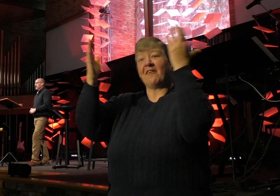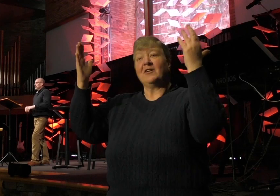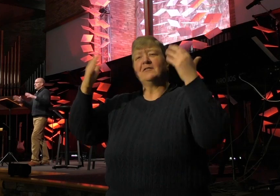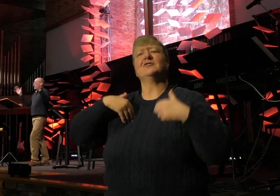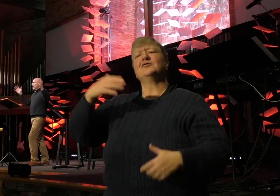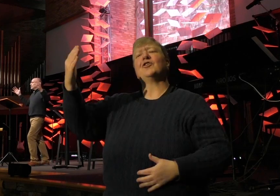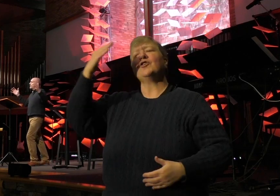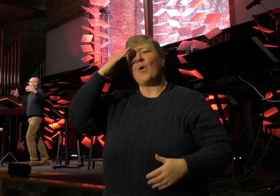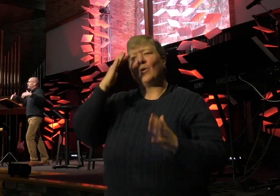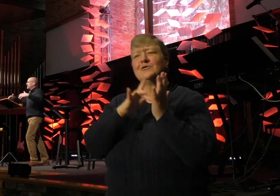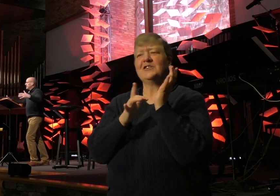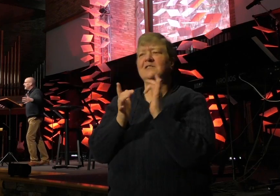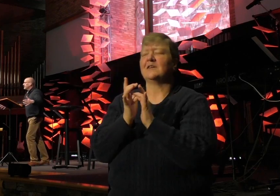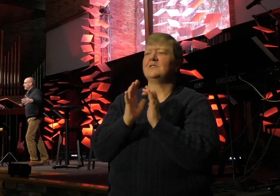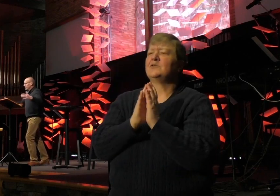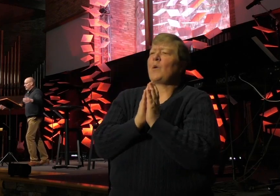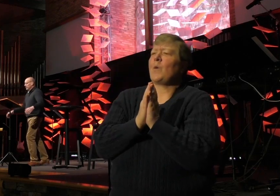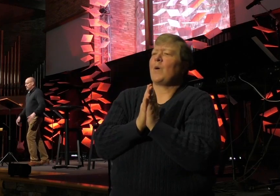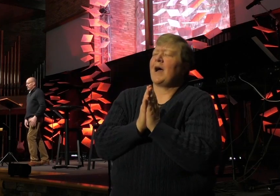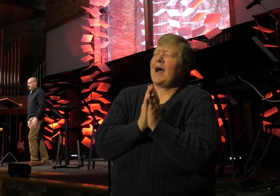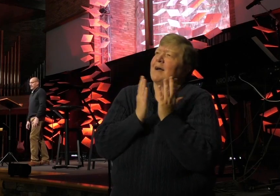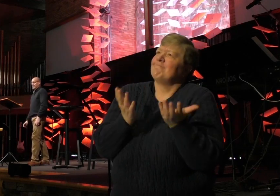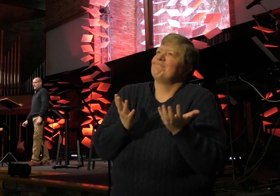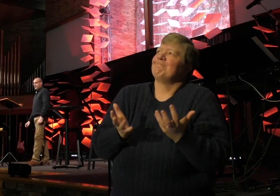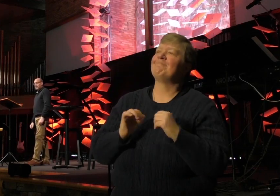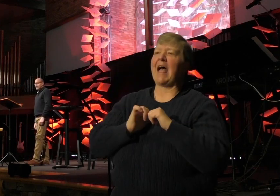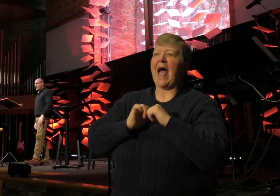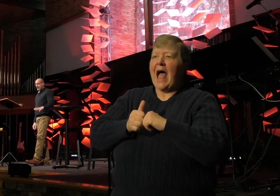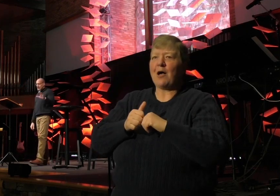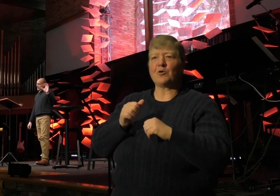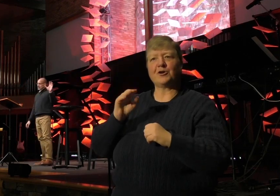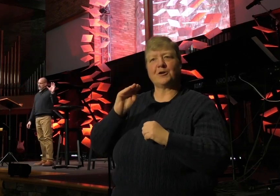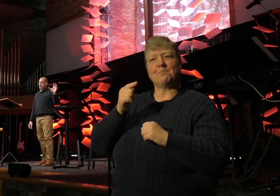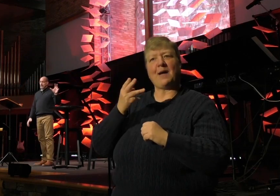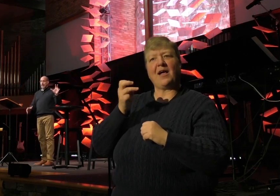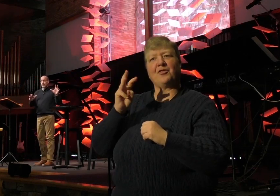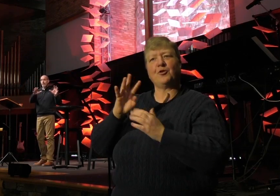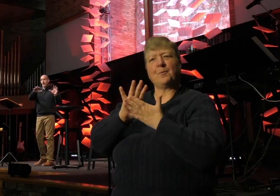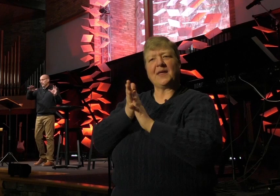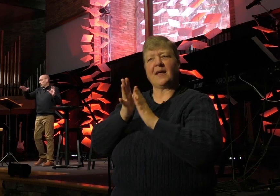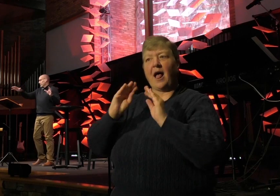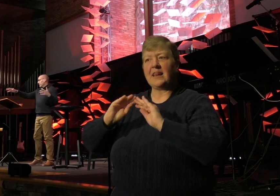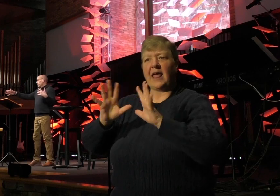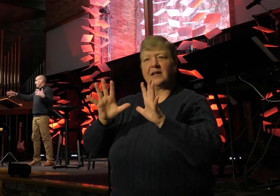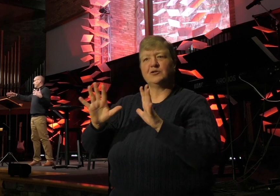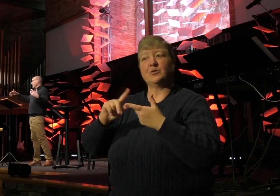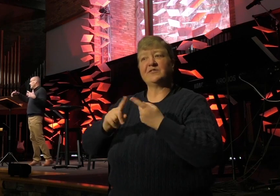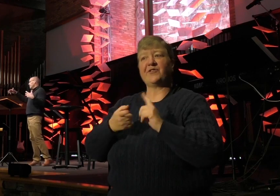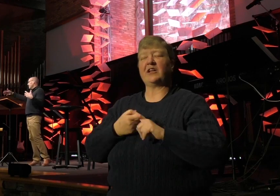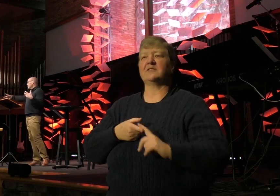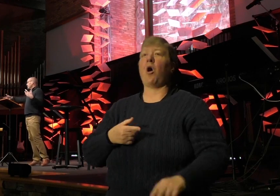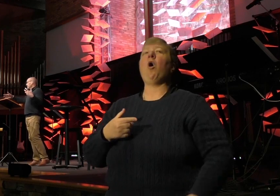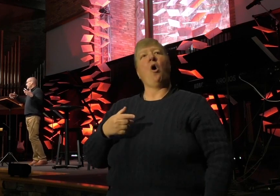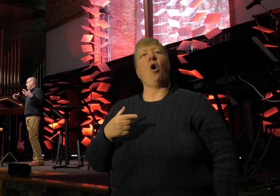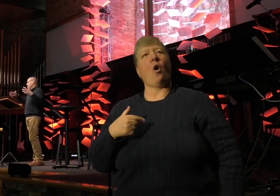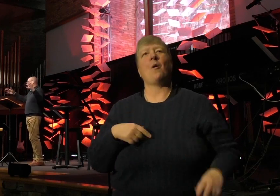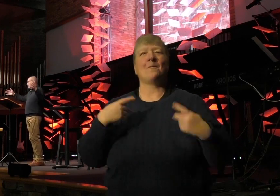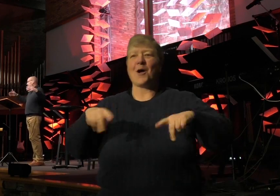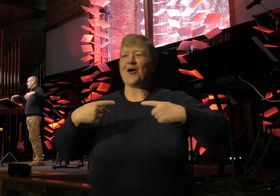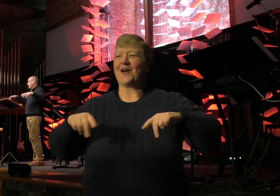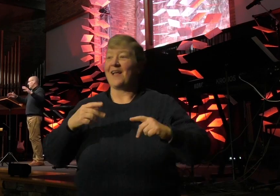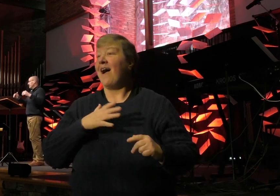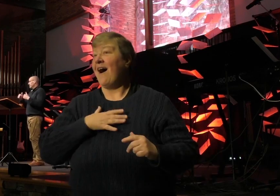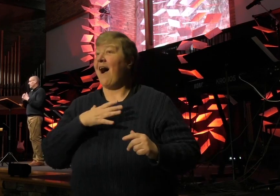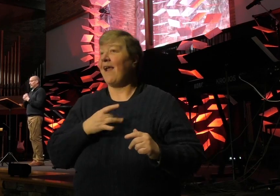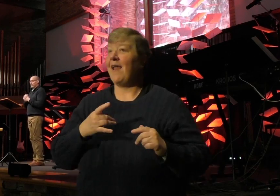know Jesus. So how could he be a light to his friends? And I just imagine thinking, I know, I'm going to throw a party. I like parties. My friends like parties.